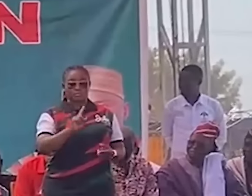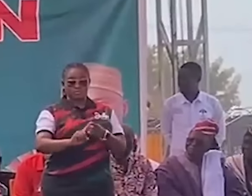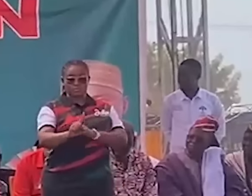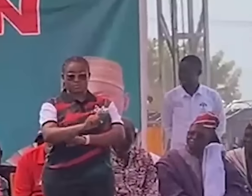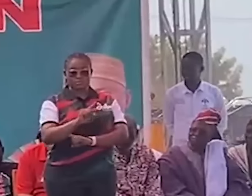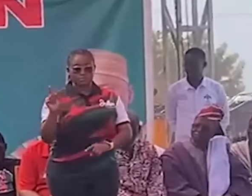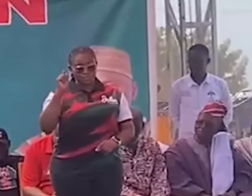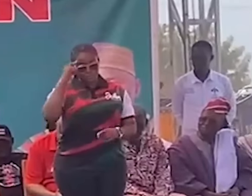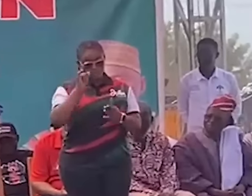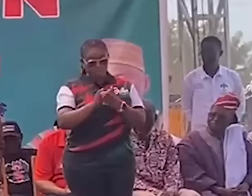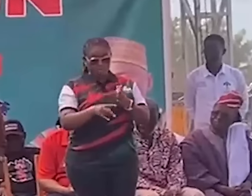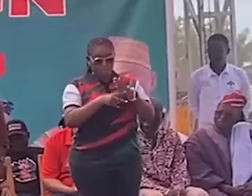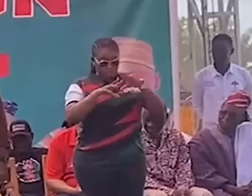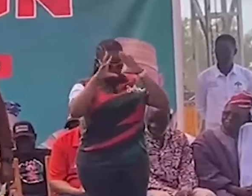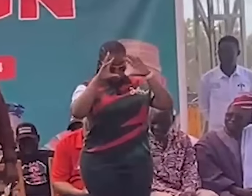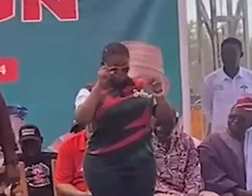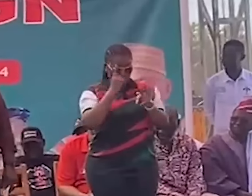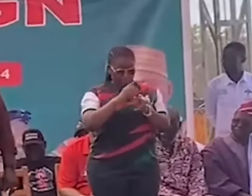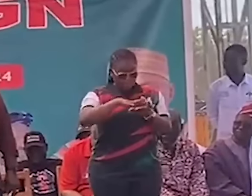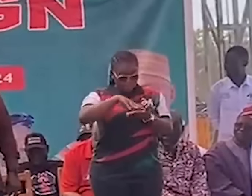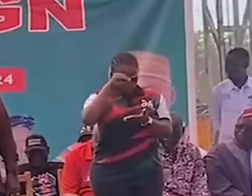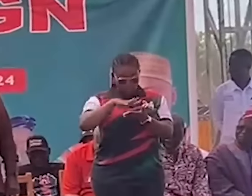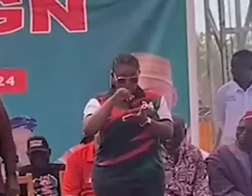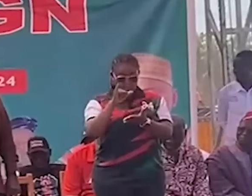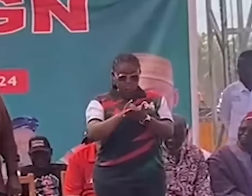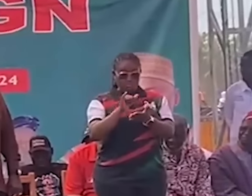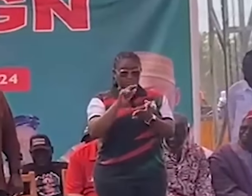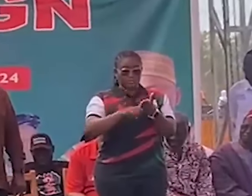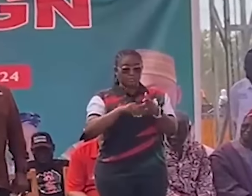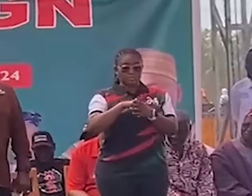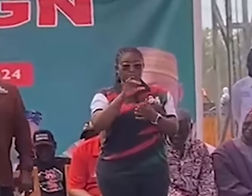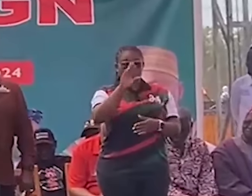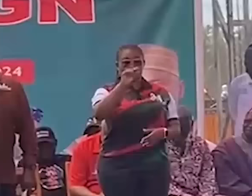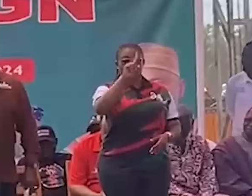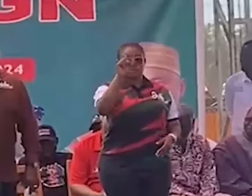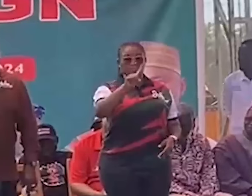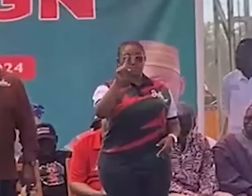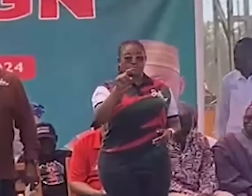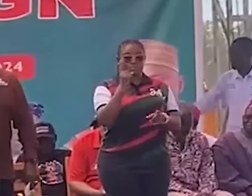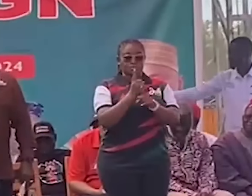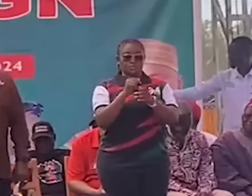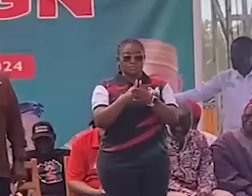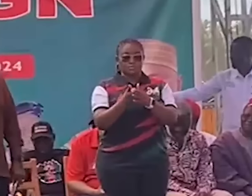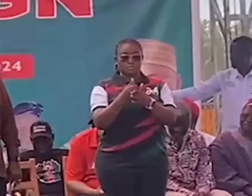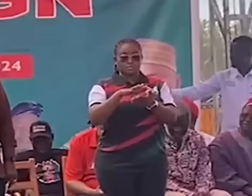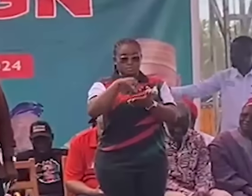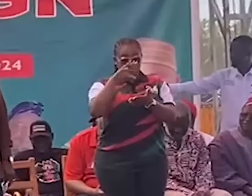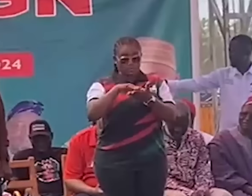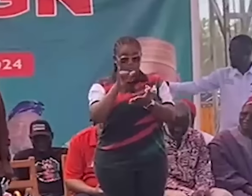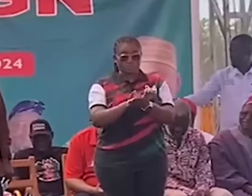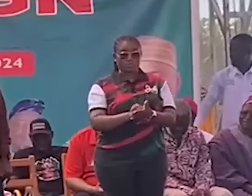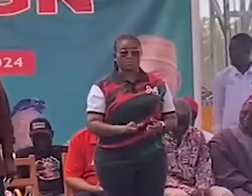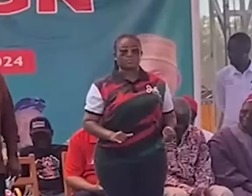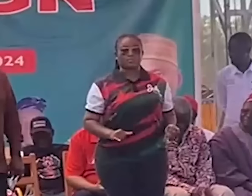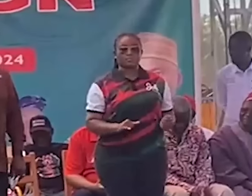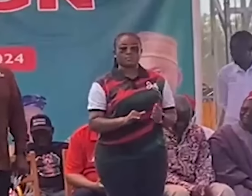like our vice president has just learned those things in the 50 questions, the way we used to learn Baba, black sheep, Humpty Dumpty sat on the